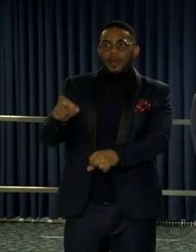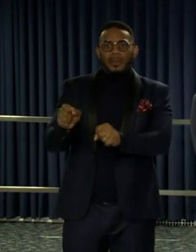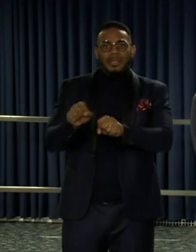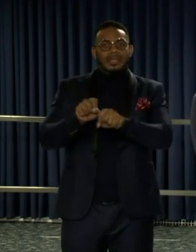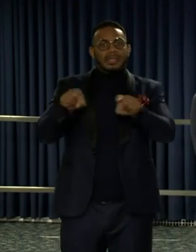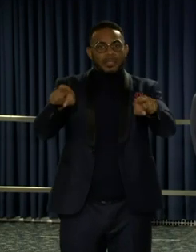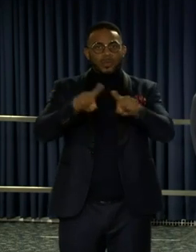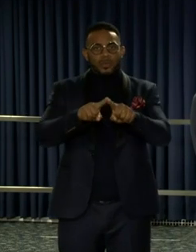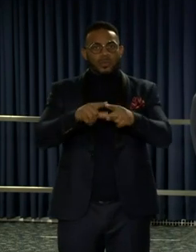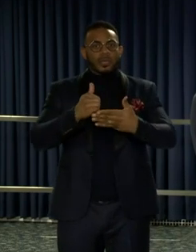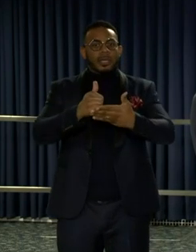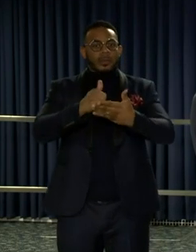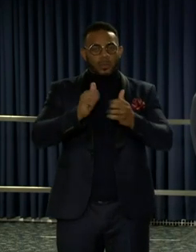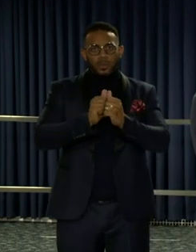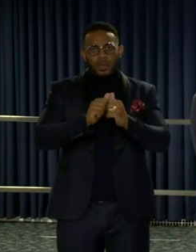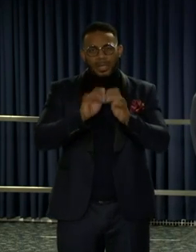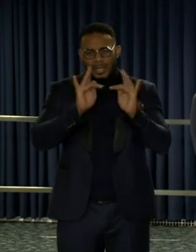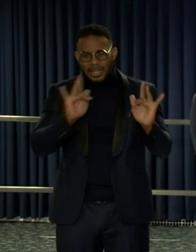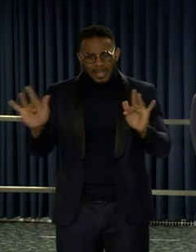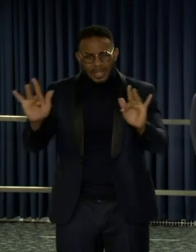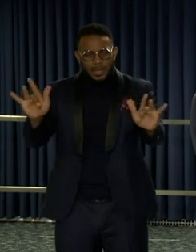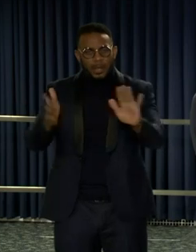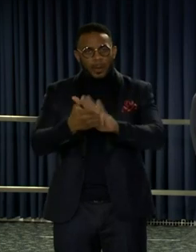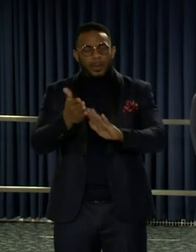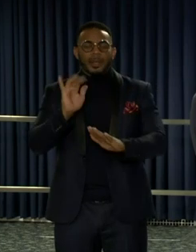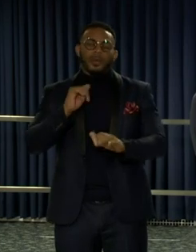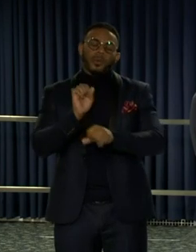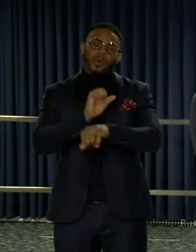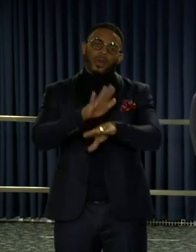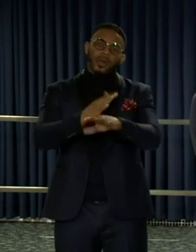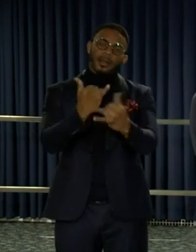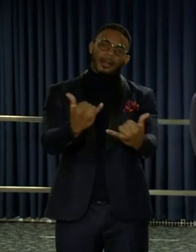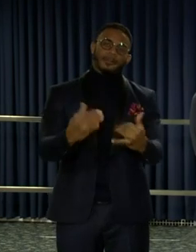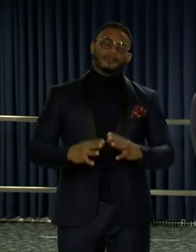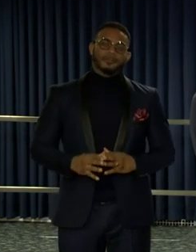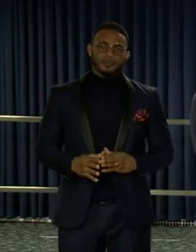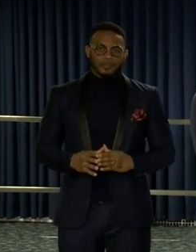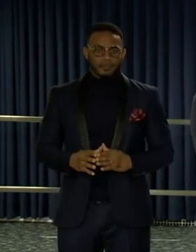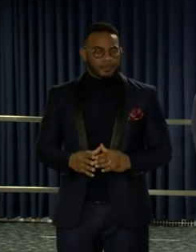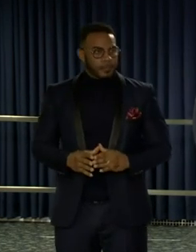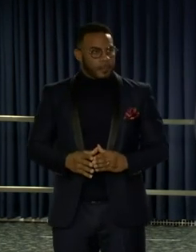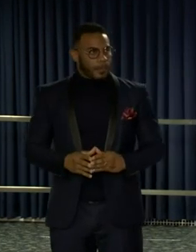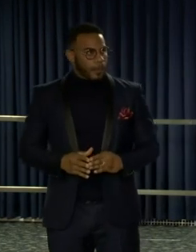deployed to assist us with the clearing operation that we're working on right now.